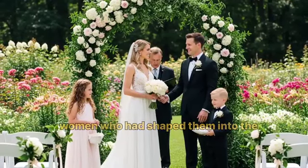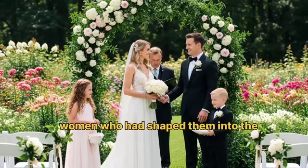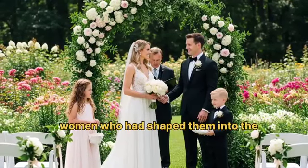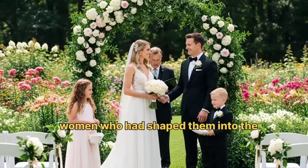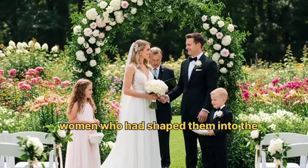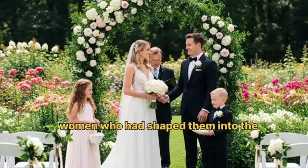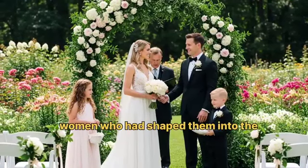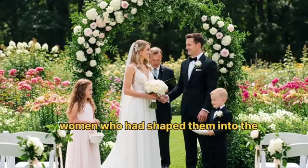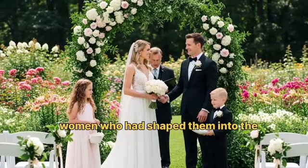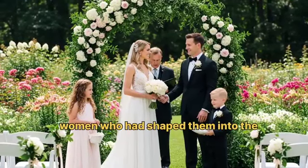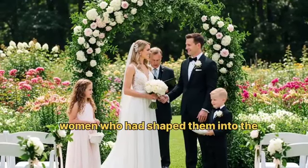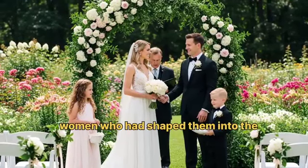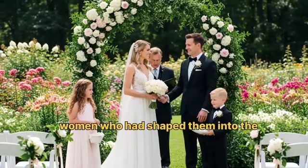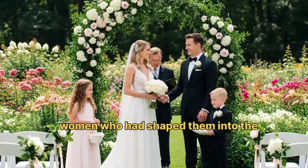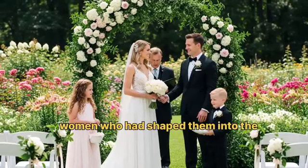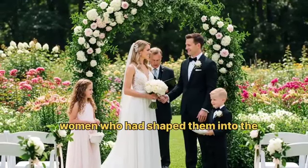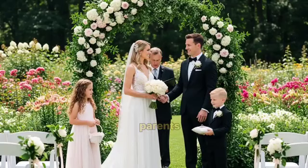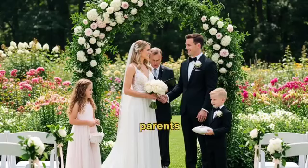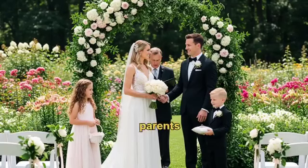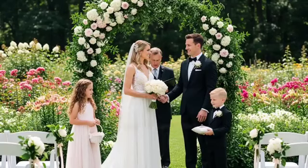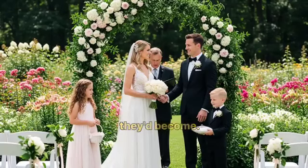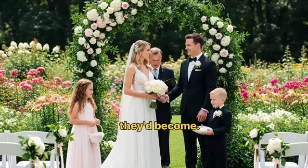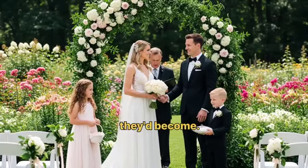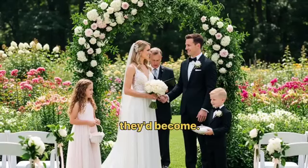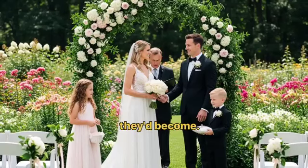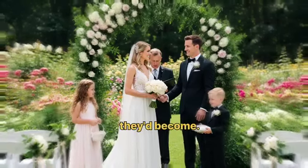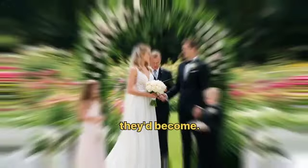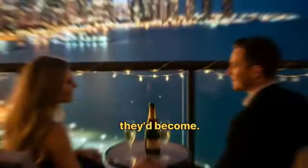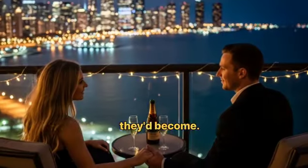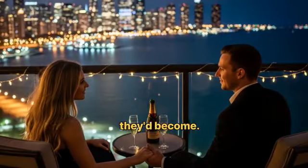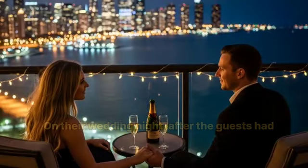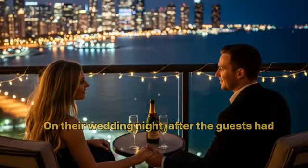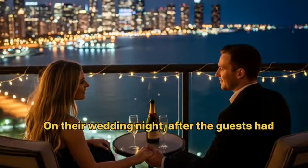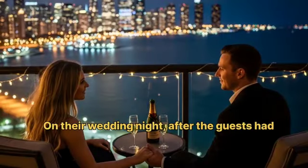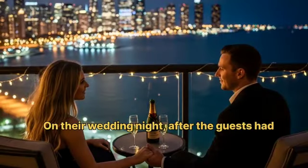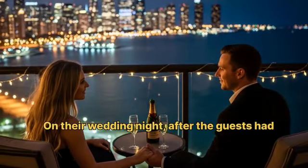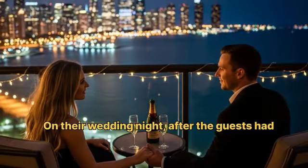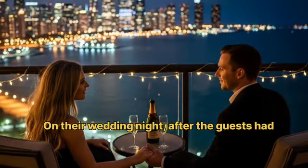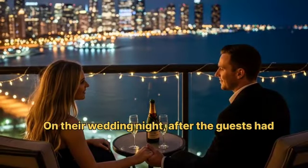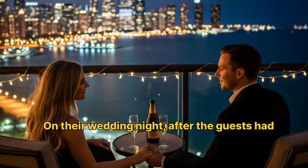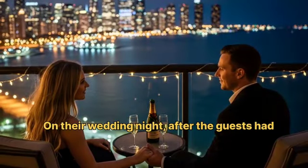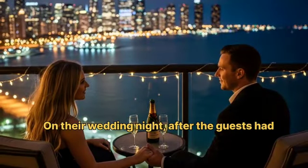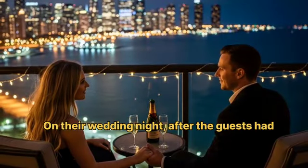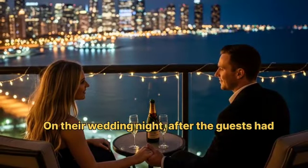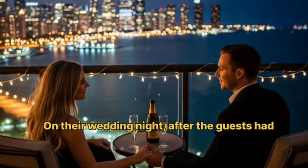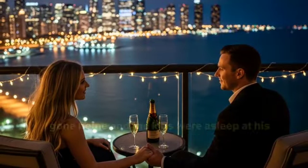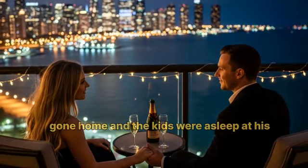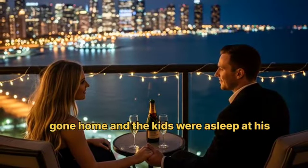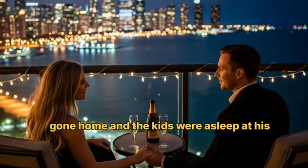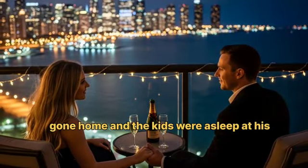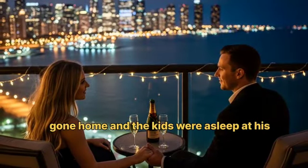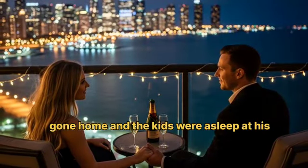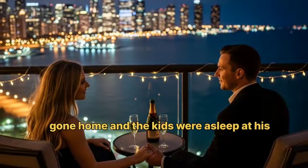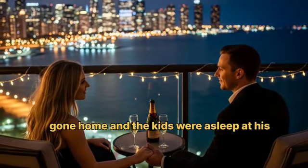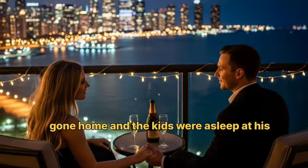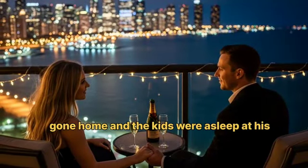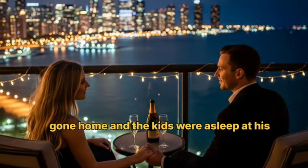women who had shaped them into the parents they'd become. On their wedding night, after the guests had gone home and the kids were asleep